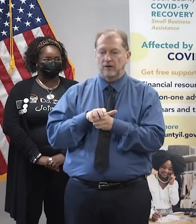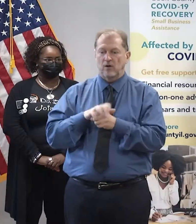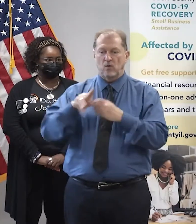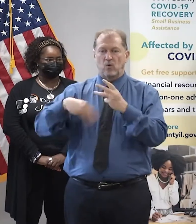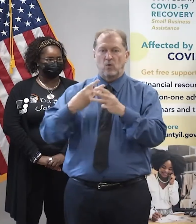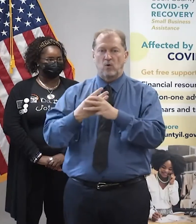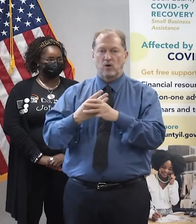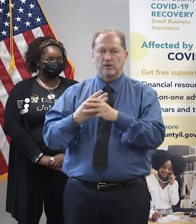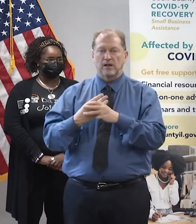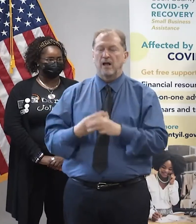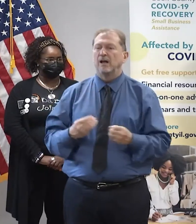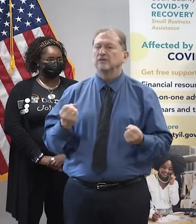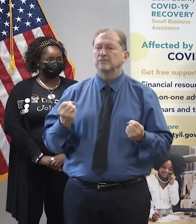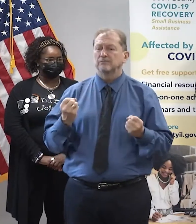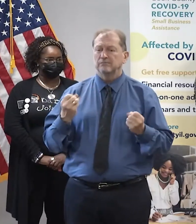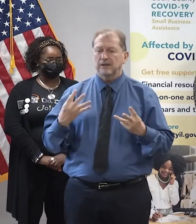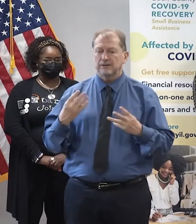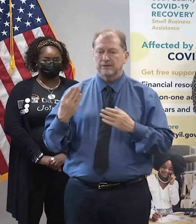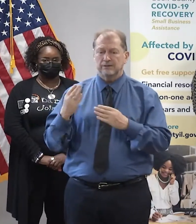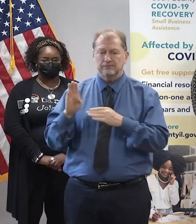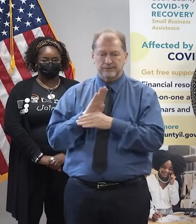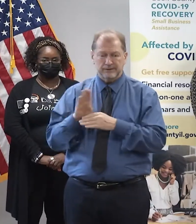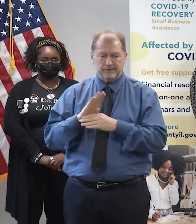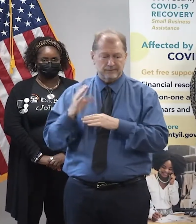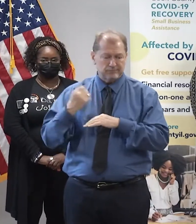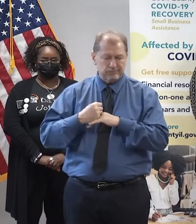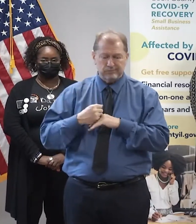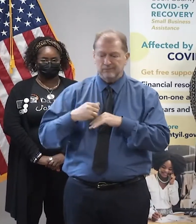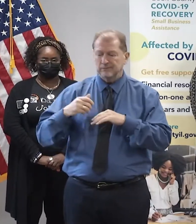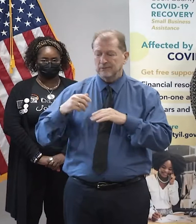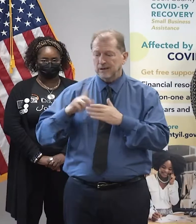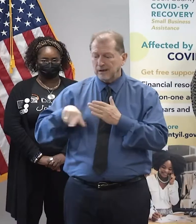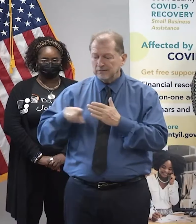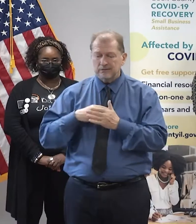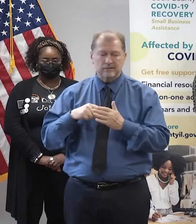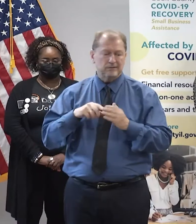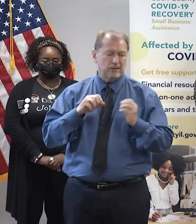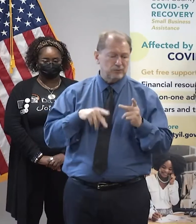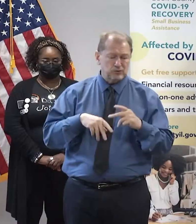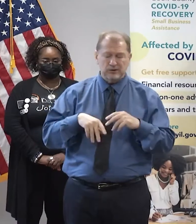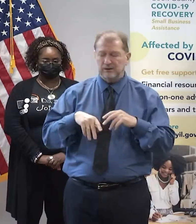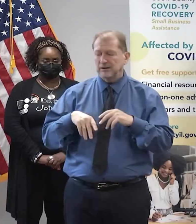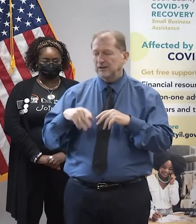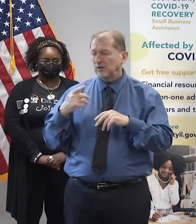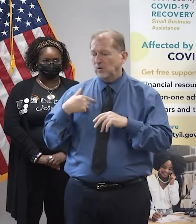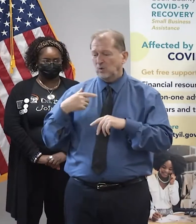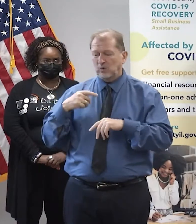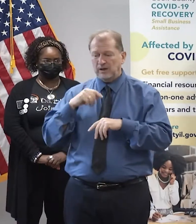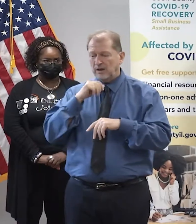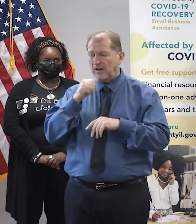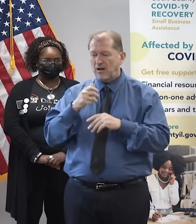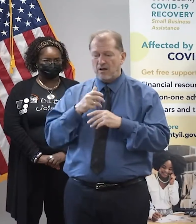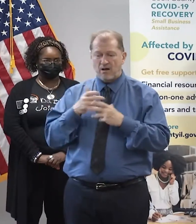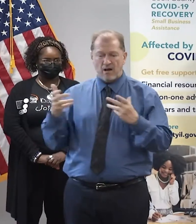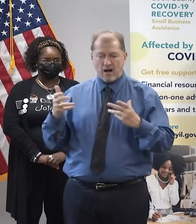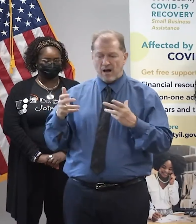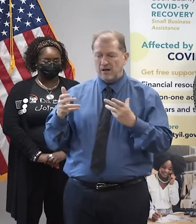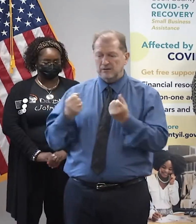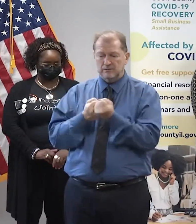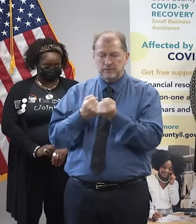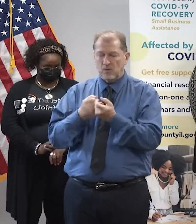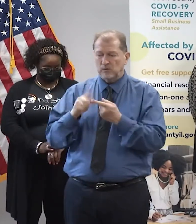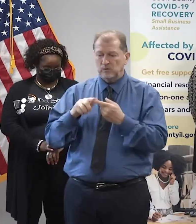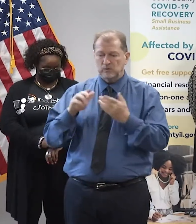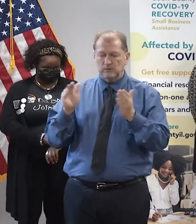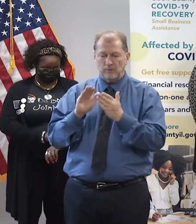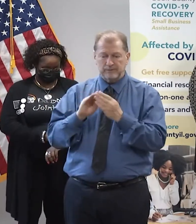and we lost so many opportunities and events that allowed us to support our small businesses in our communities. This morning,